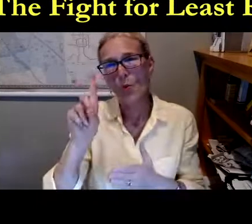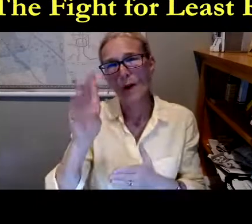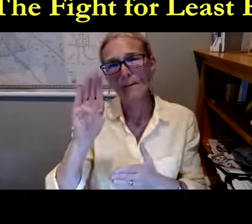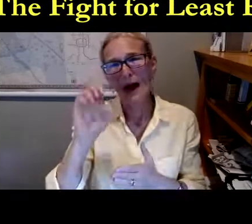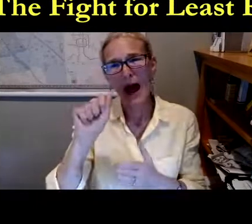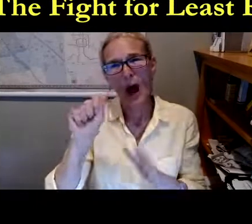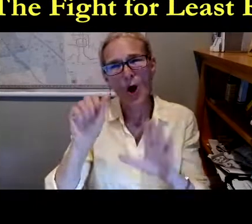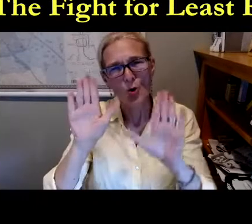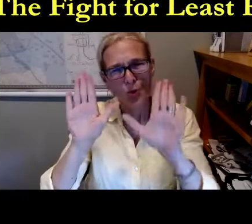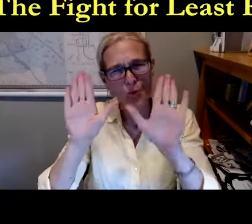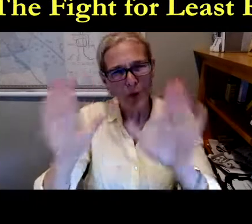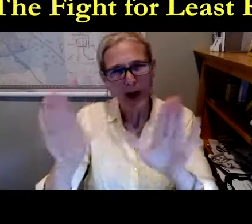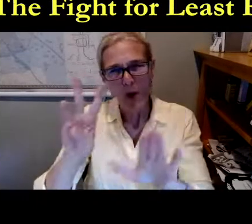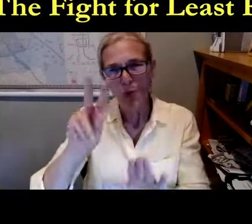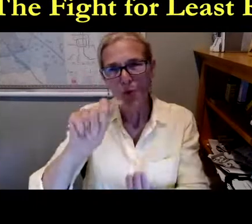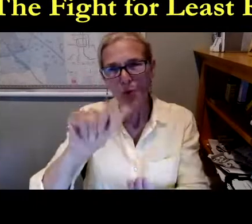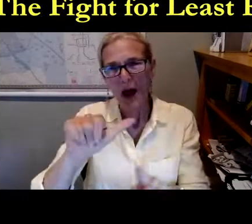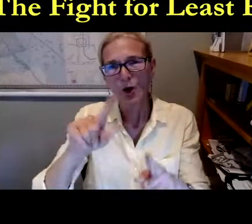have time?